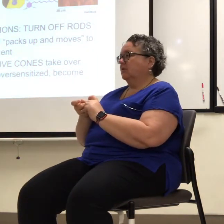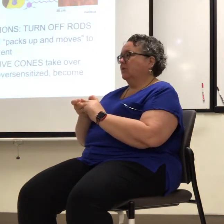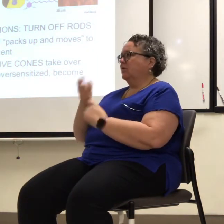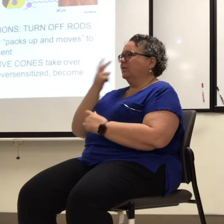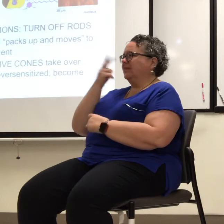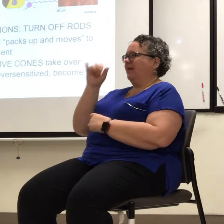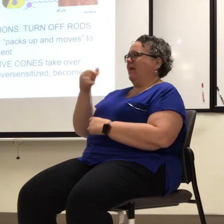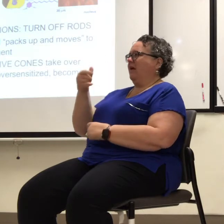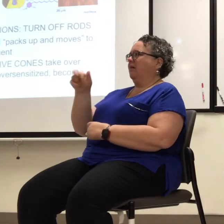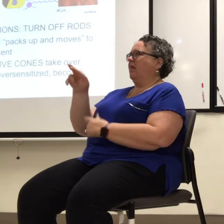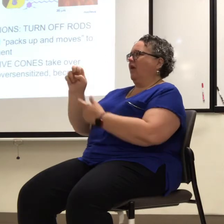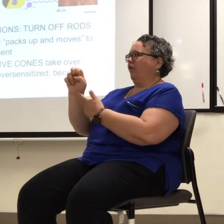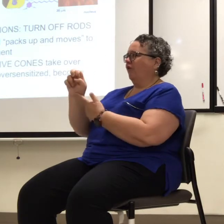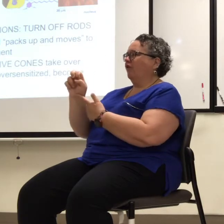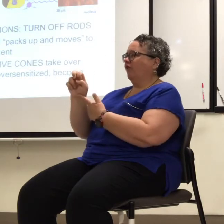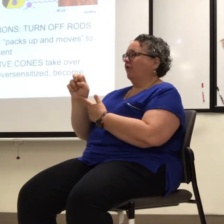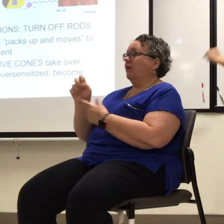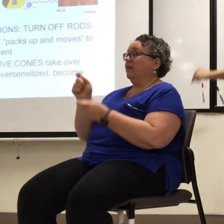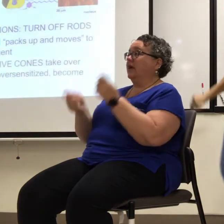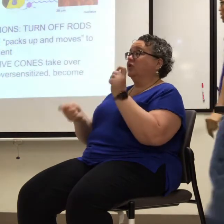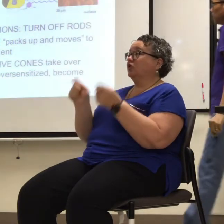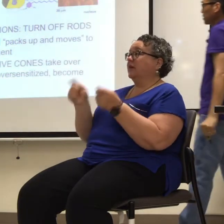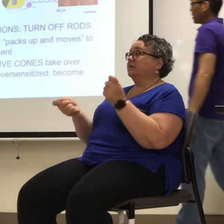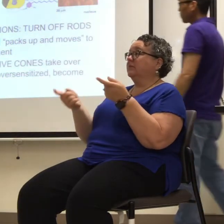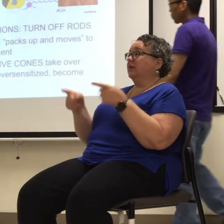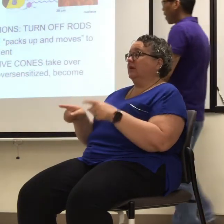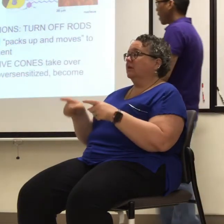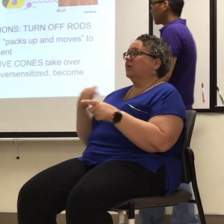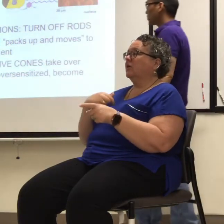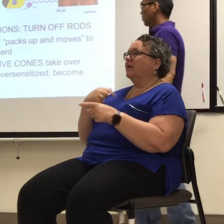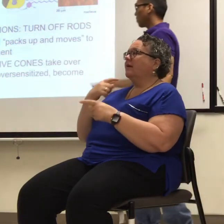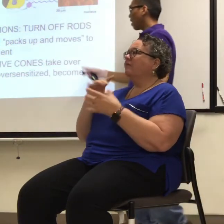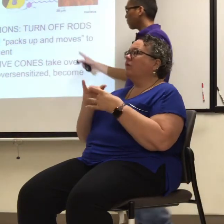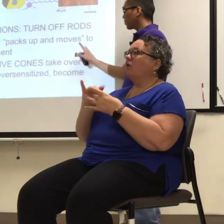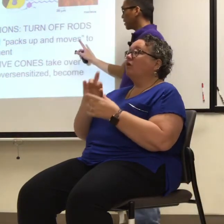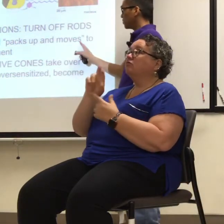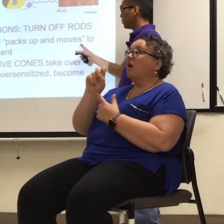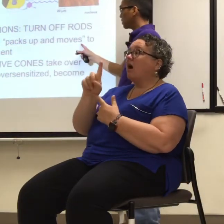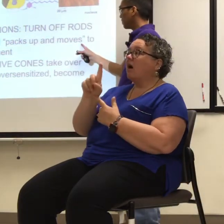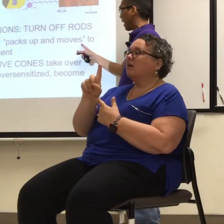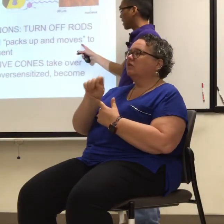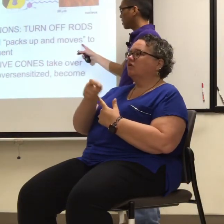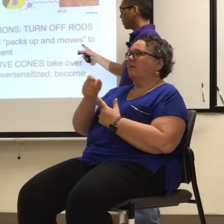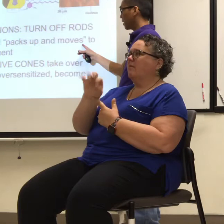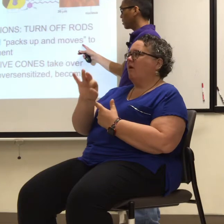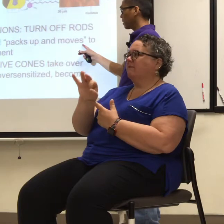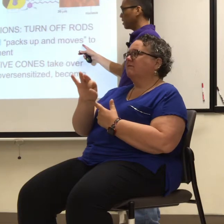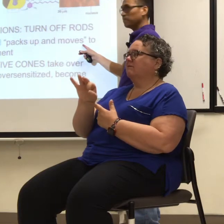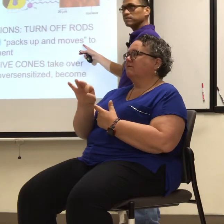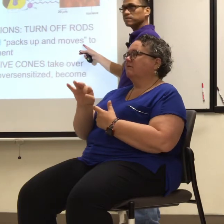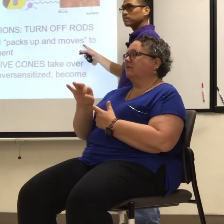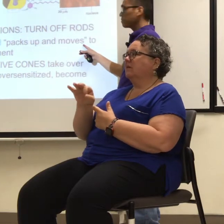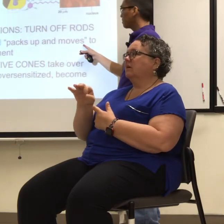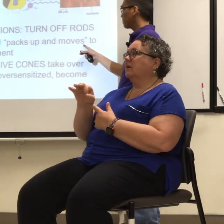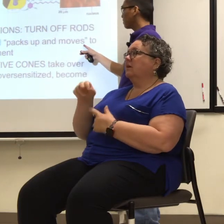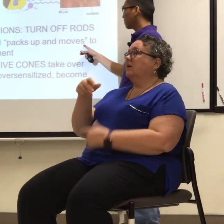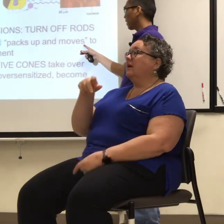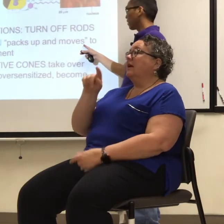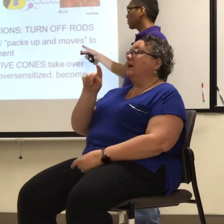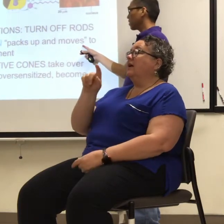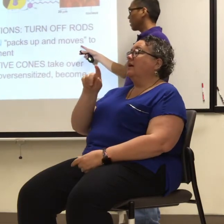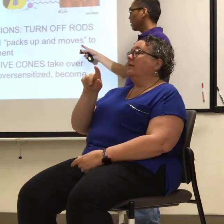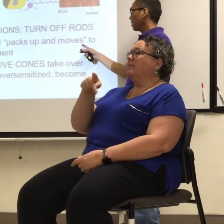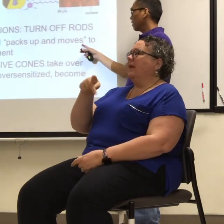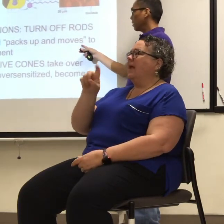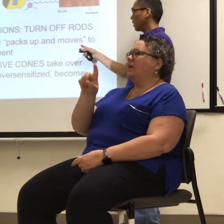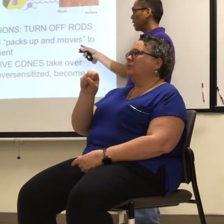You see that glare. The adjustment is, they say for rods, turn them off. Transducin packs up in leaves. Okay,